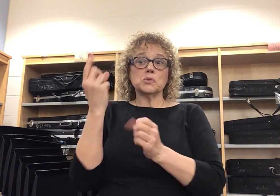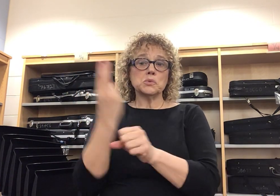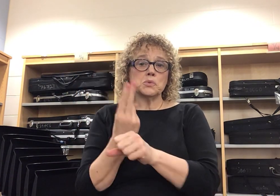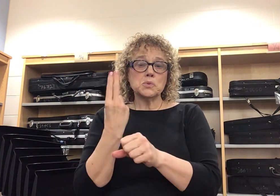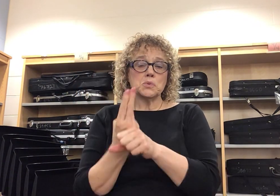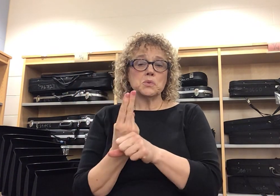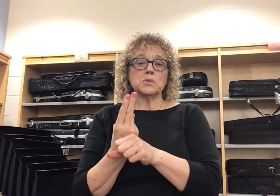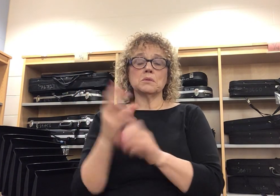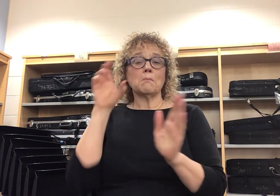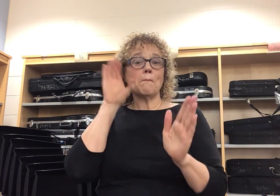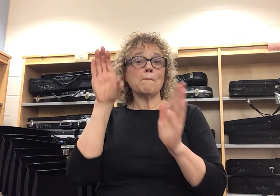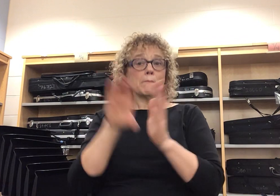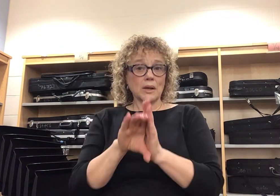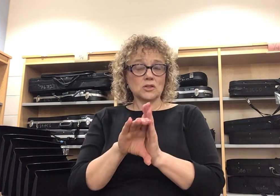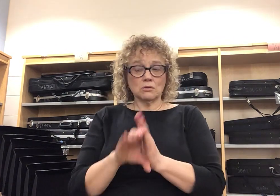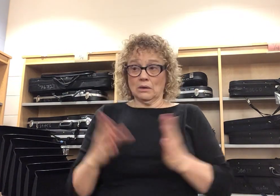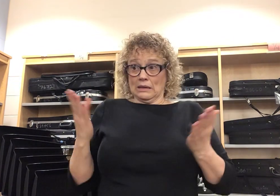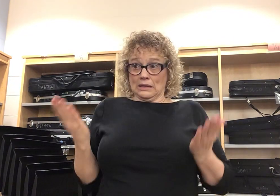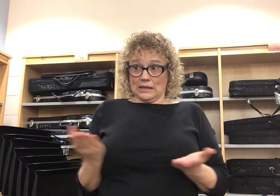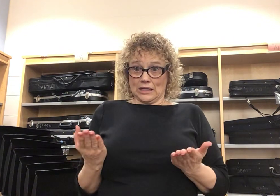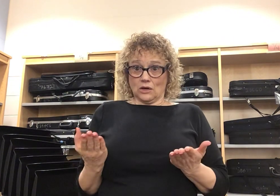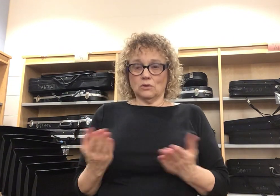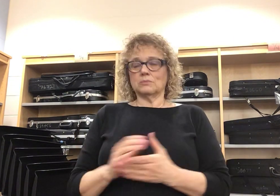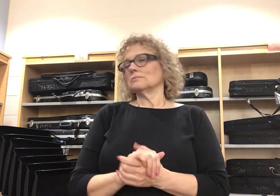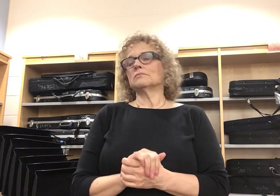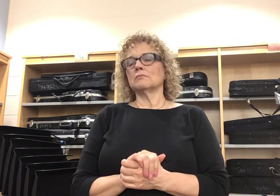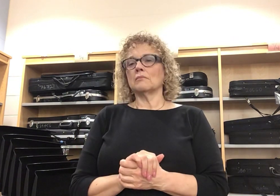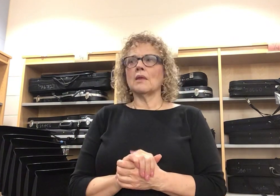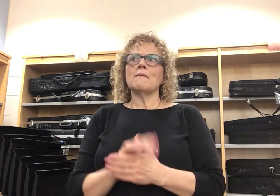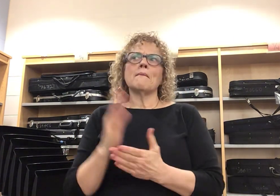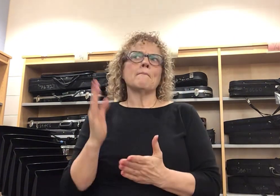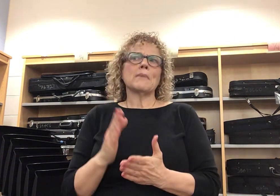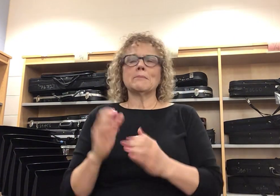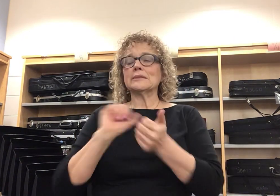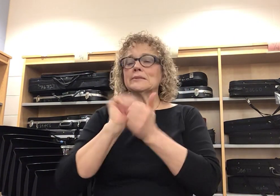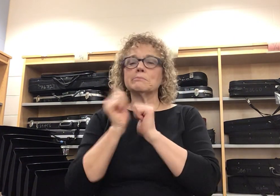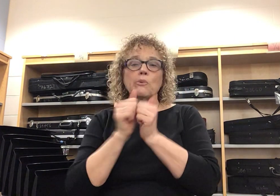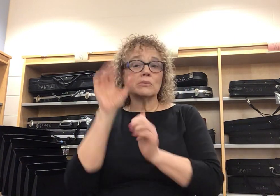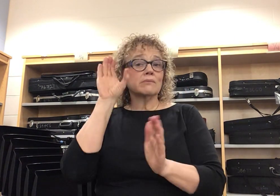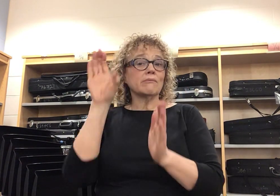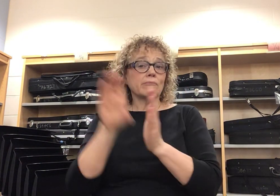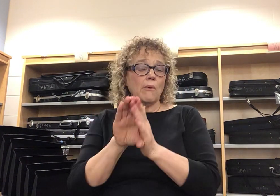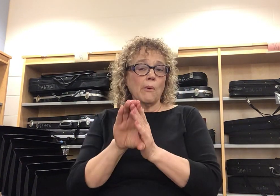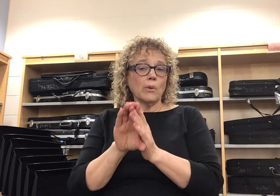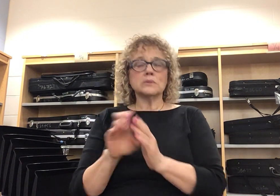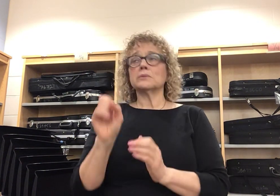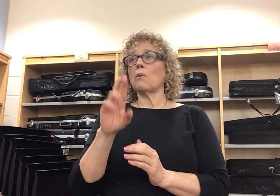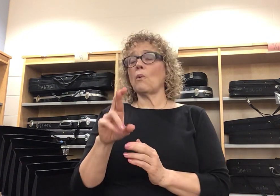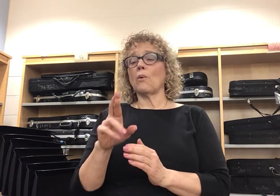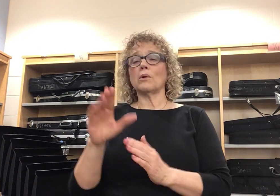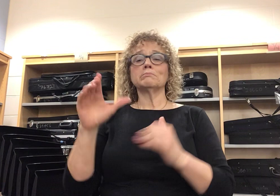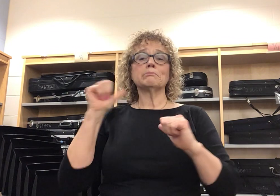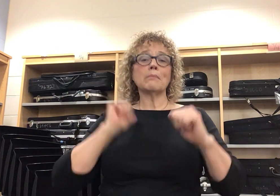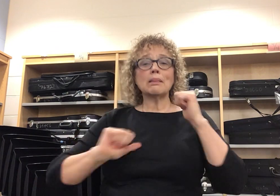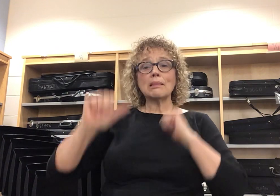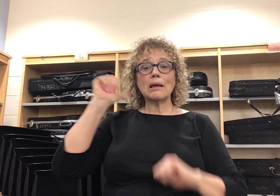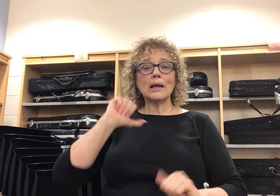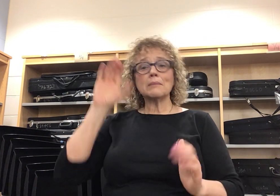Lewis and Clark, maybe of yourself in track or soccer or something, or in the play or the musical, you can certainly use that in